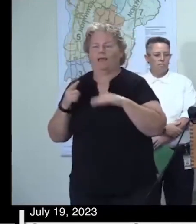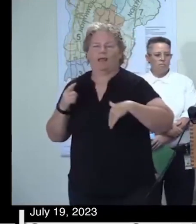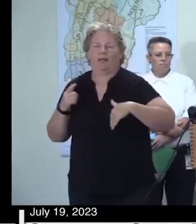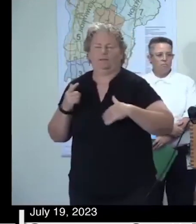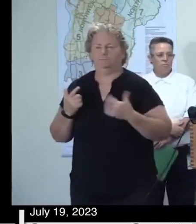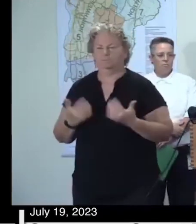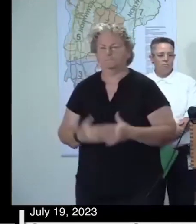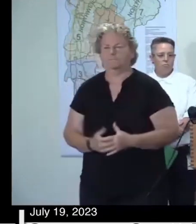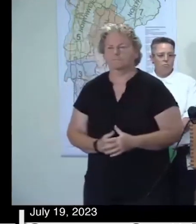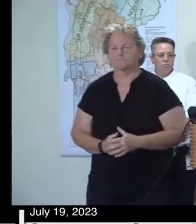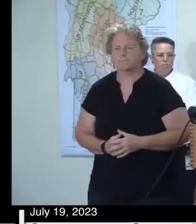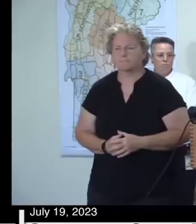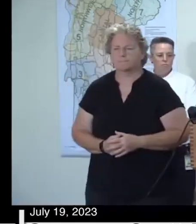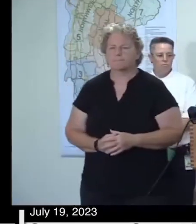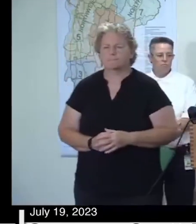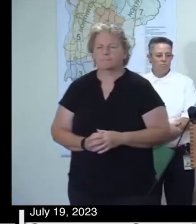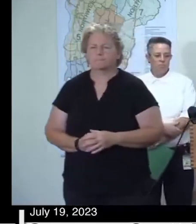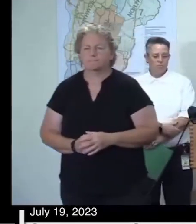quick notes.